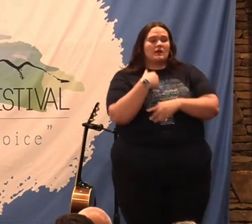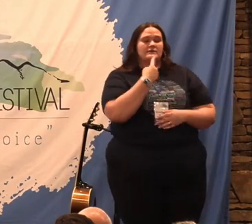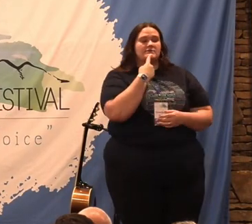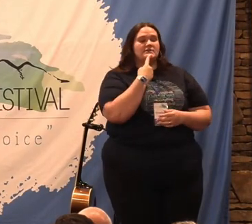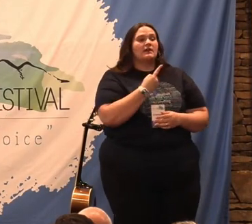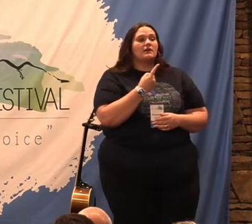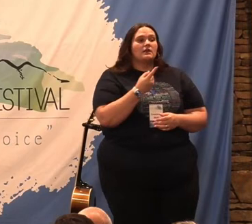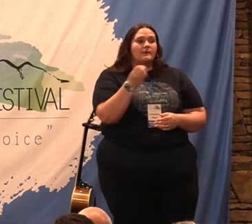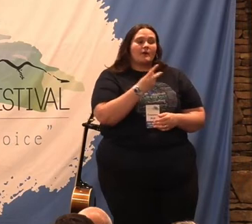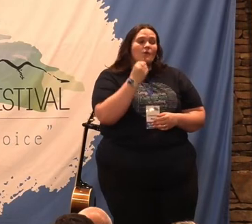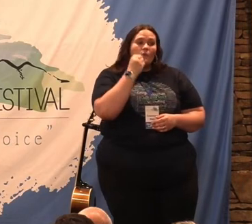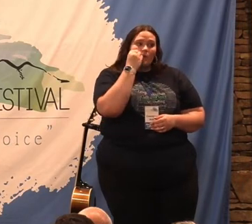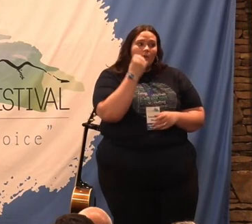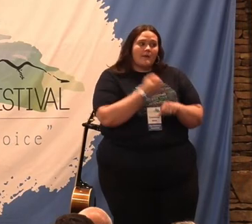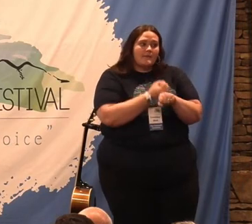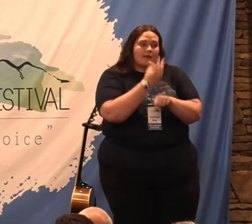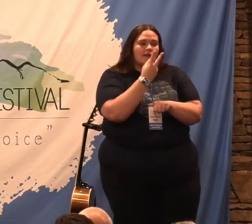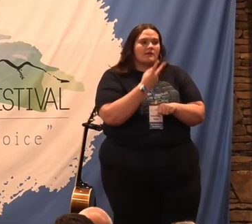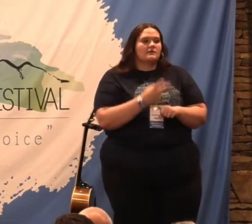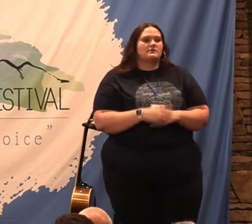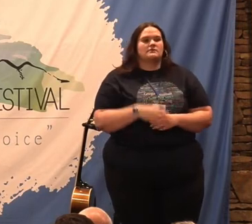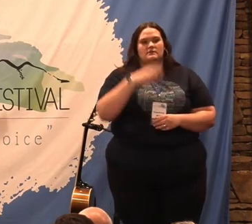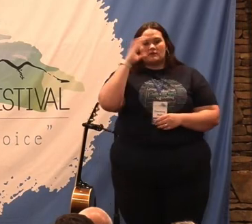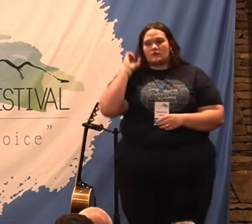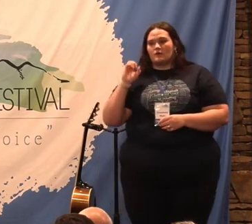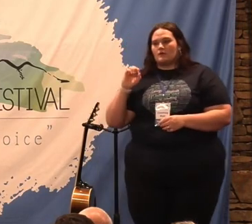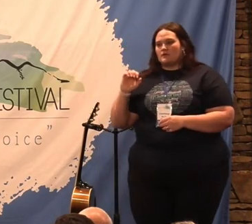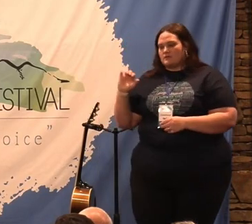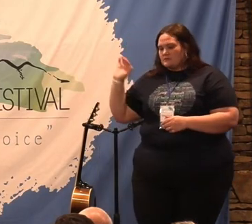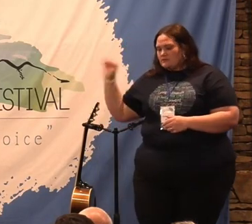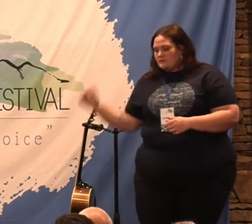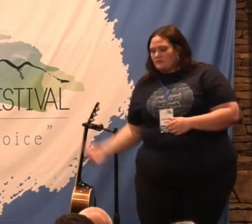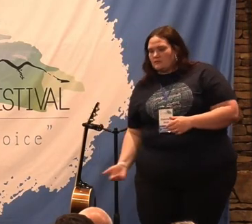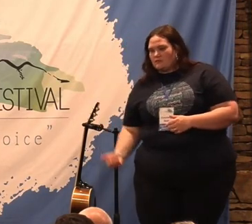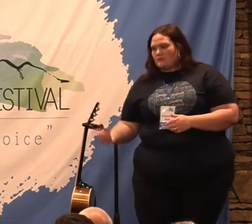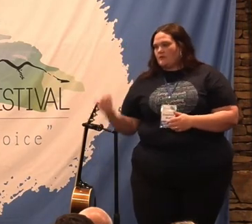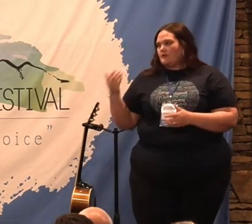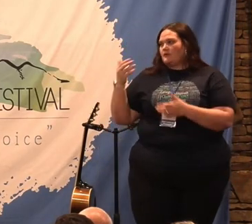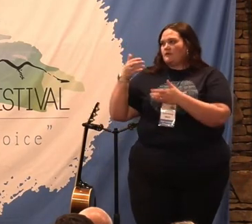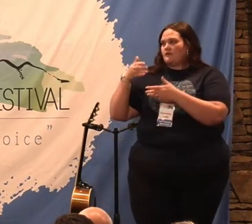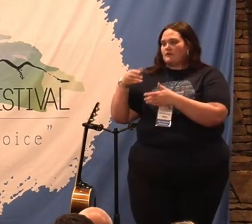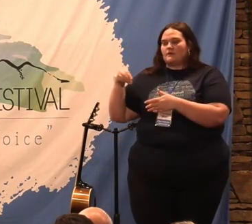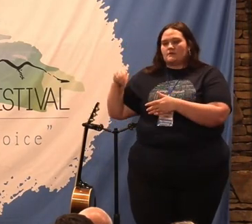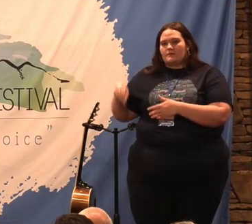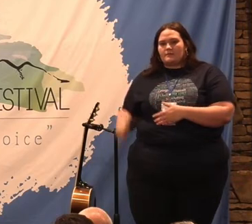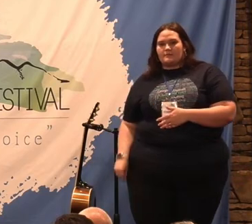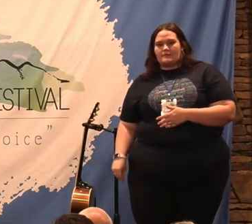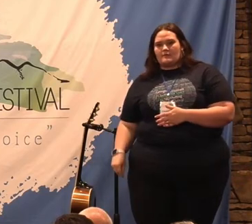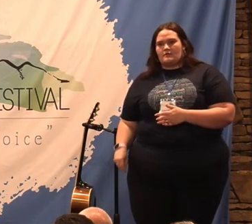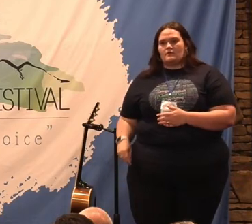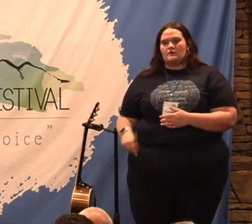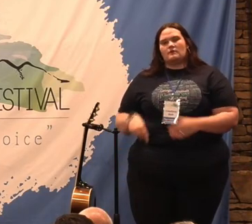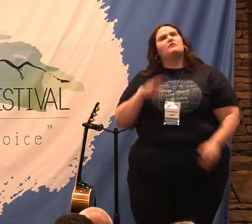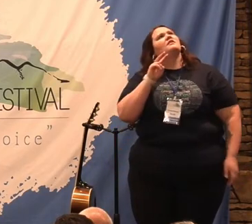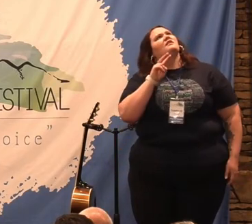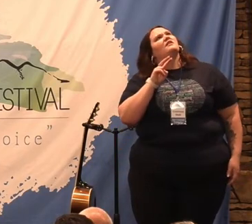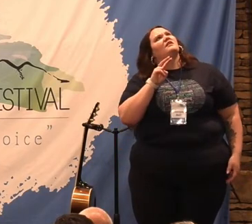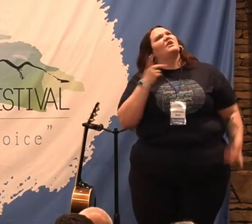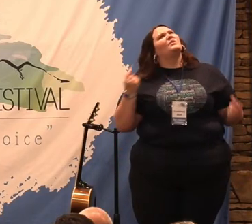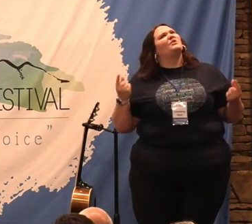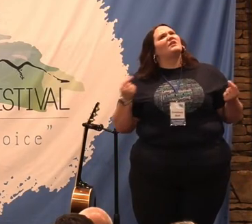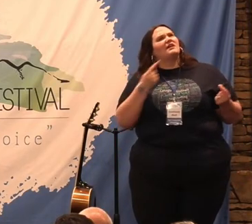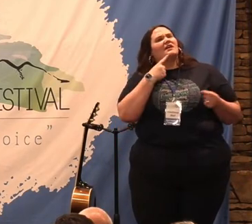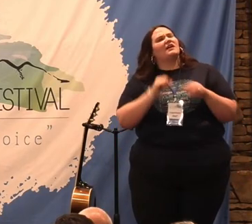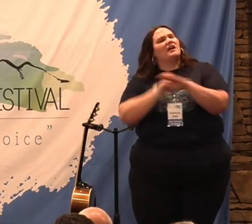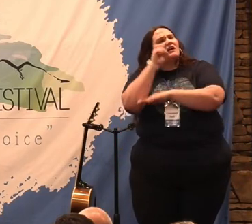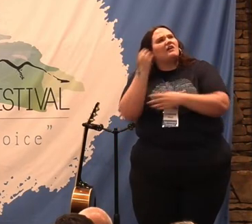midnight when Cinderella rendered her speechless by scooping her up and stowing her into the shoulder bag. What are you doing? Said the